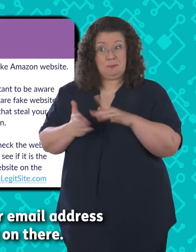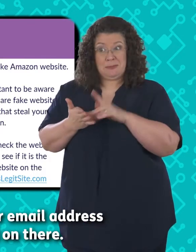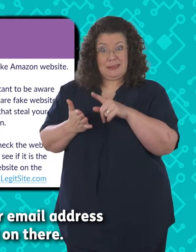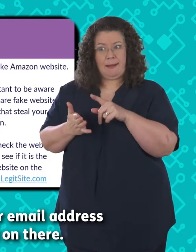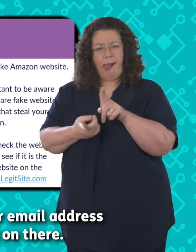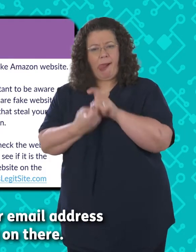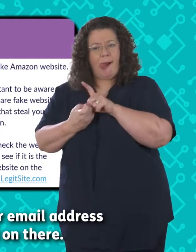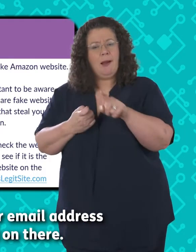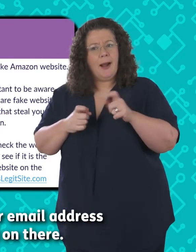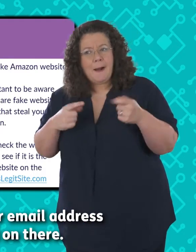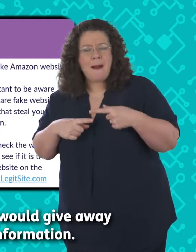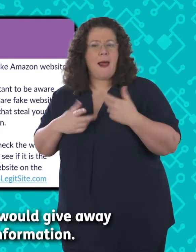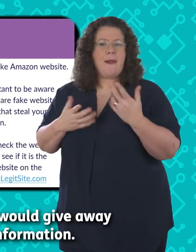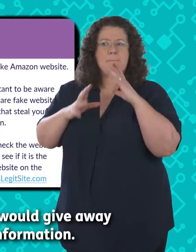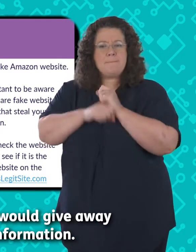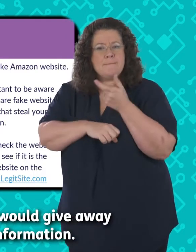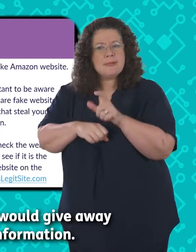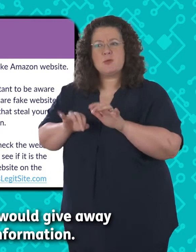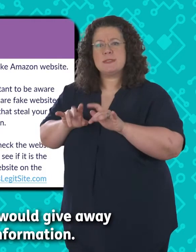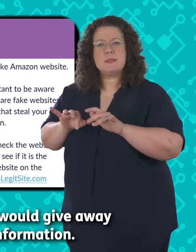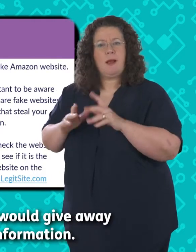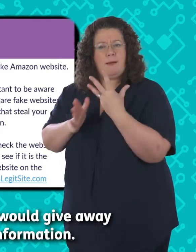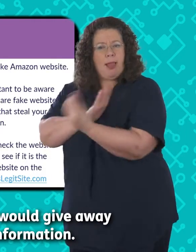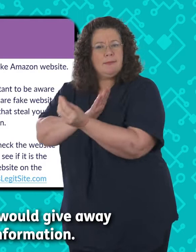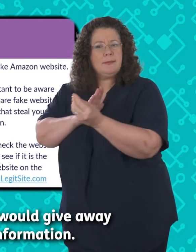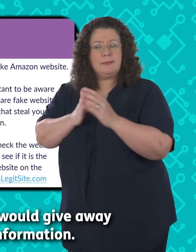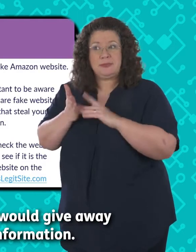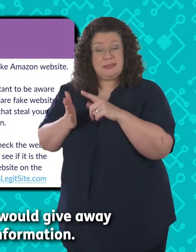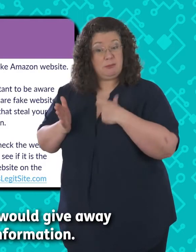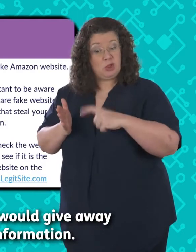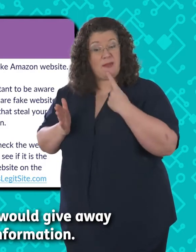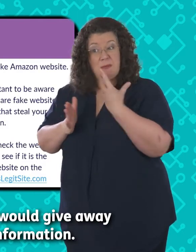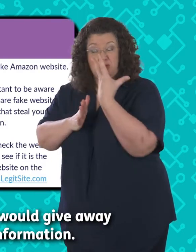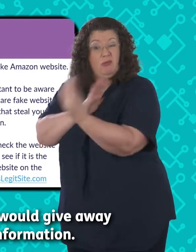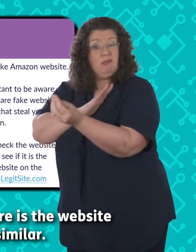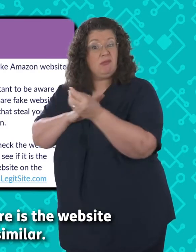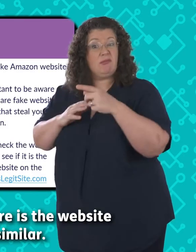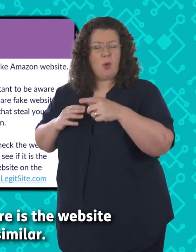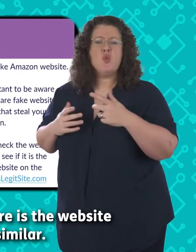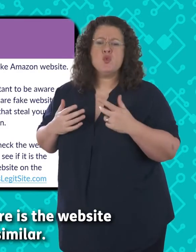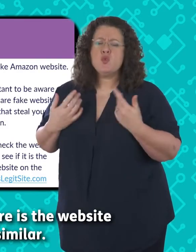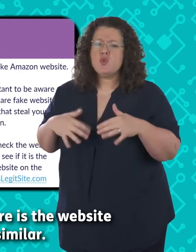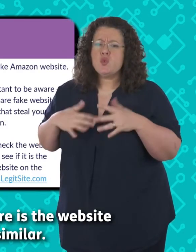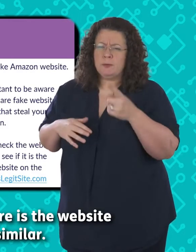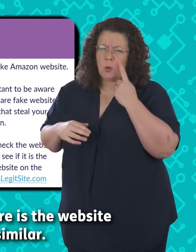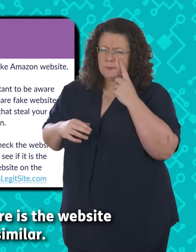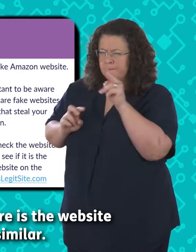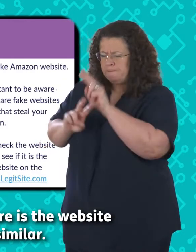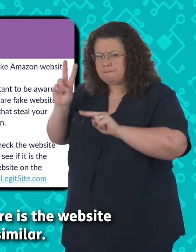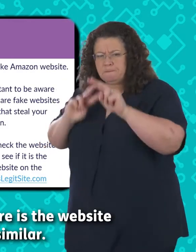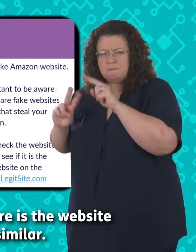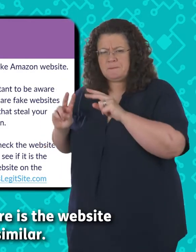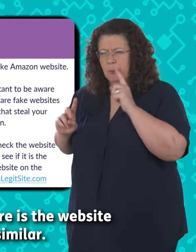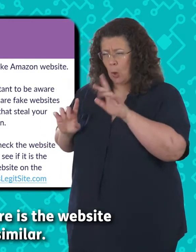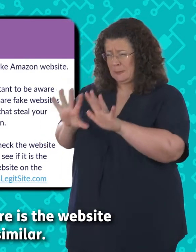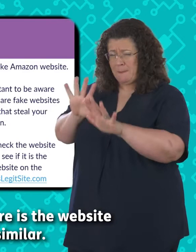email address and password on there. But if you did so, you would give away your personal information. The key difference here is the website